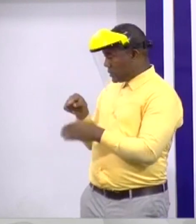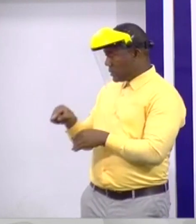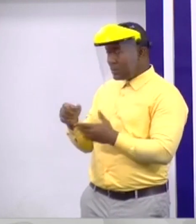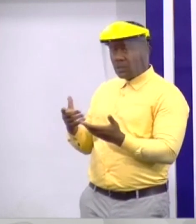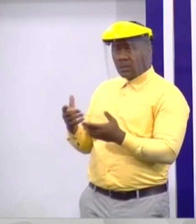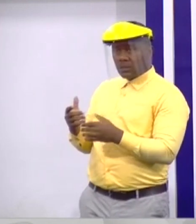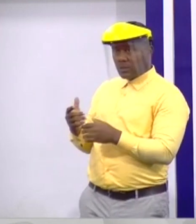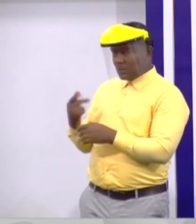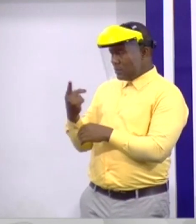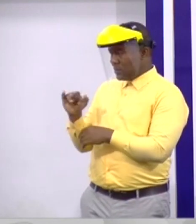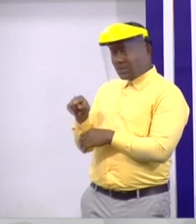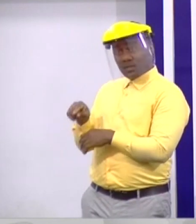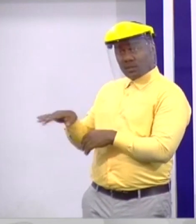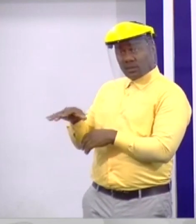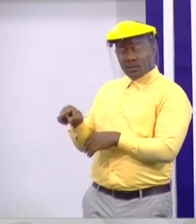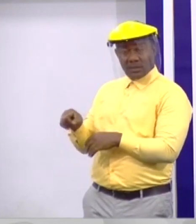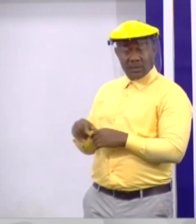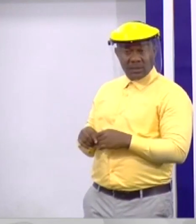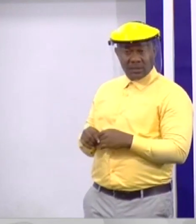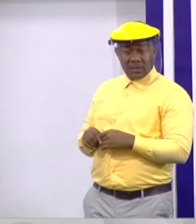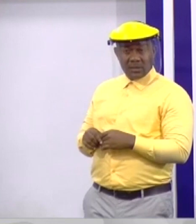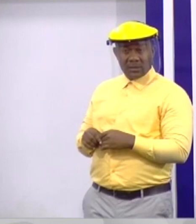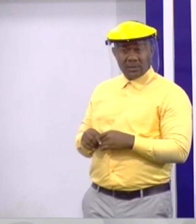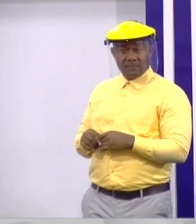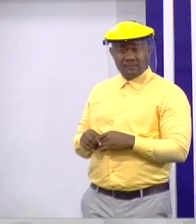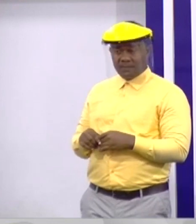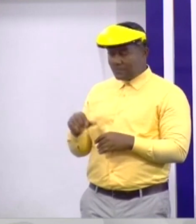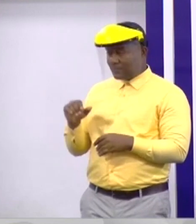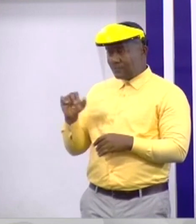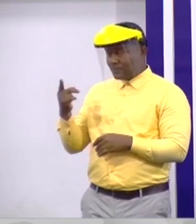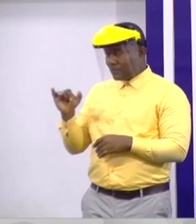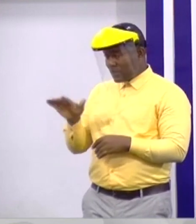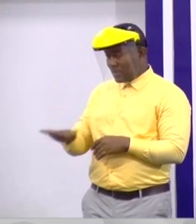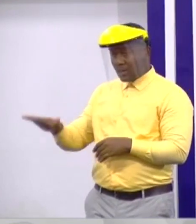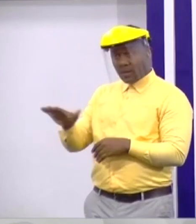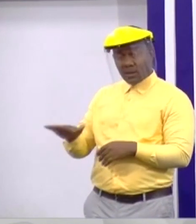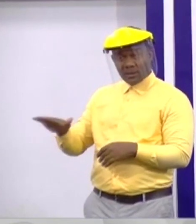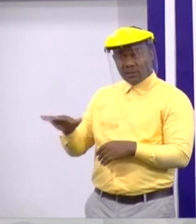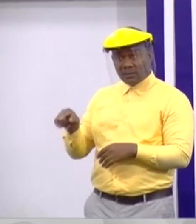region, you can see that in the Kumasi Metro, it is